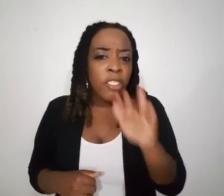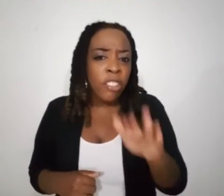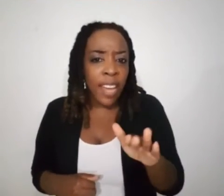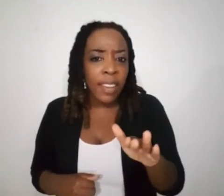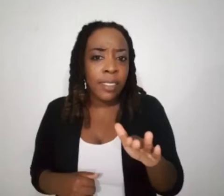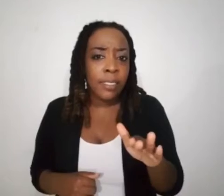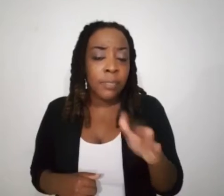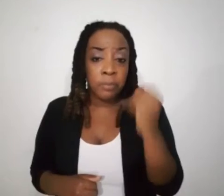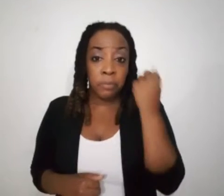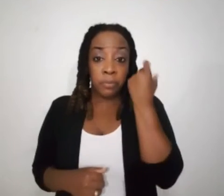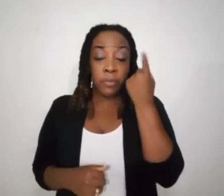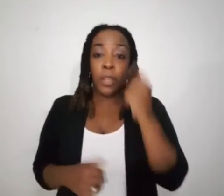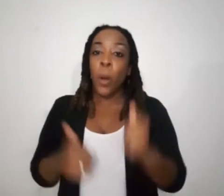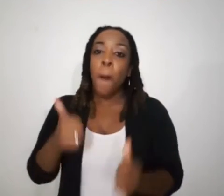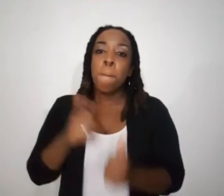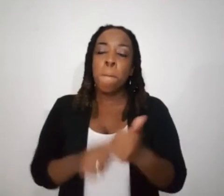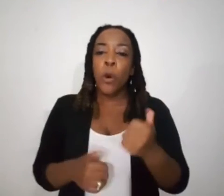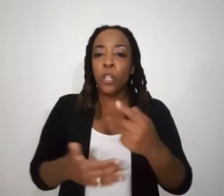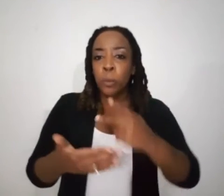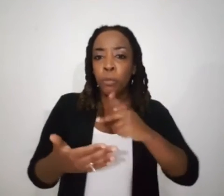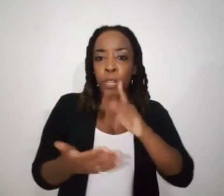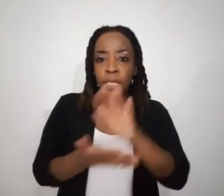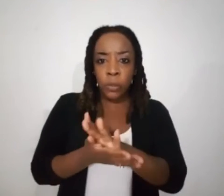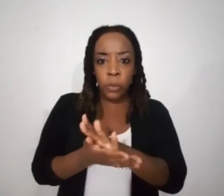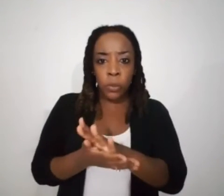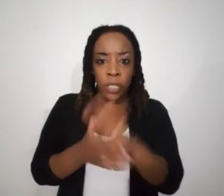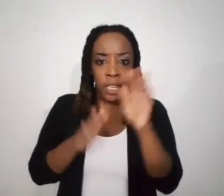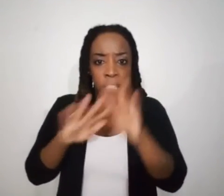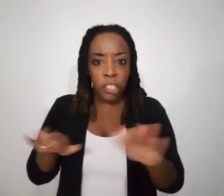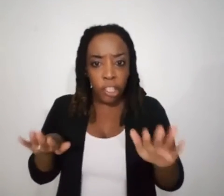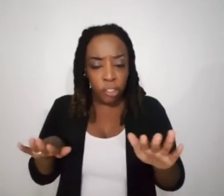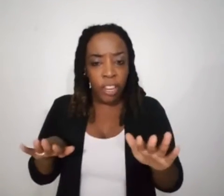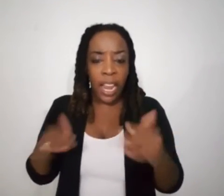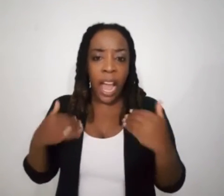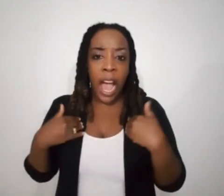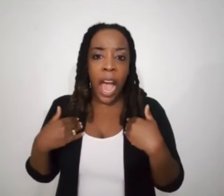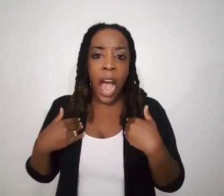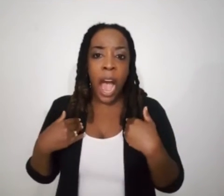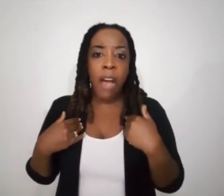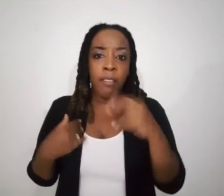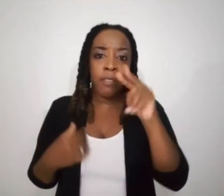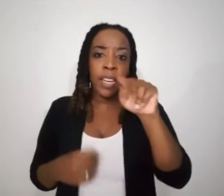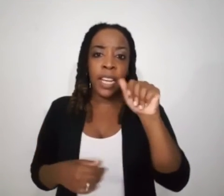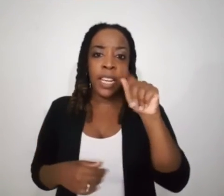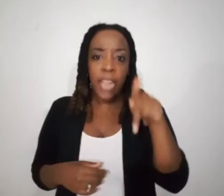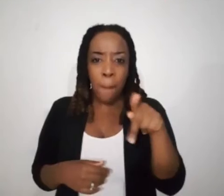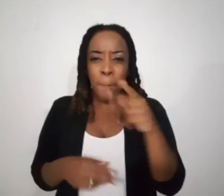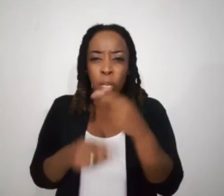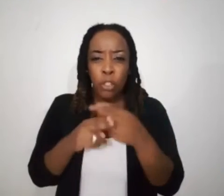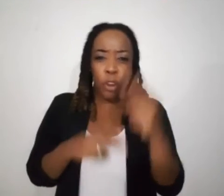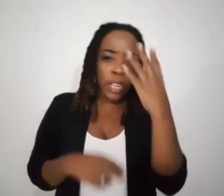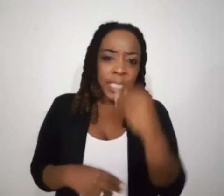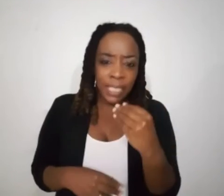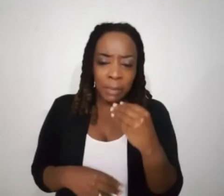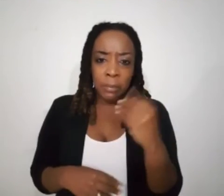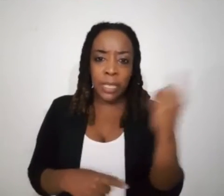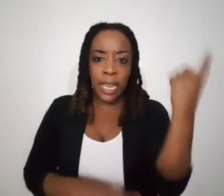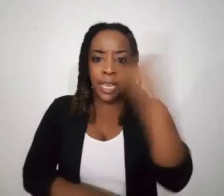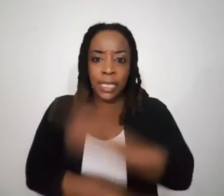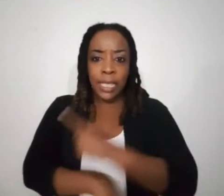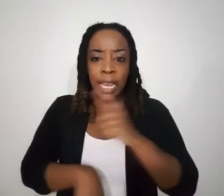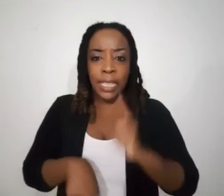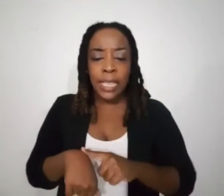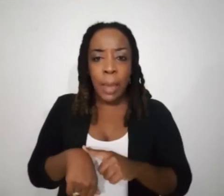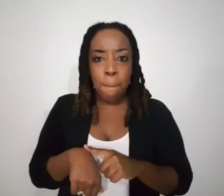children, preschool children, a lot of preschool children have naps in the daytime. What you want to make sure is that that nap occurs